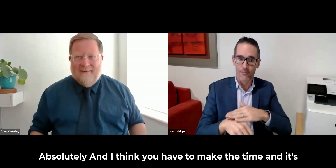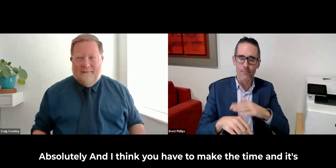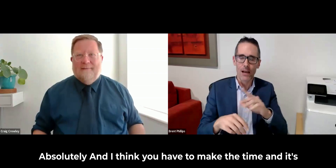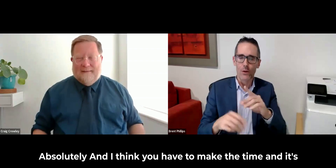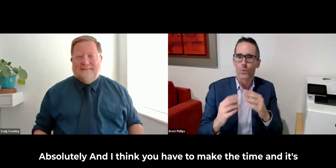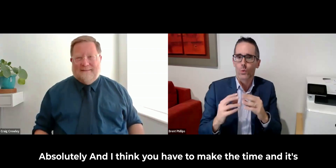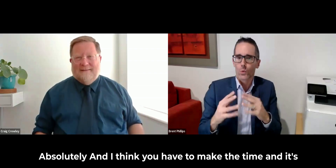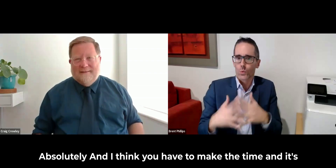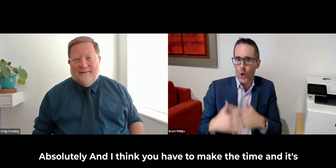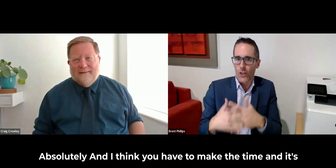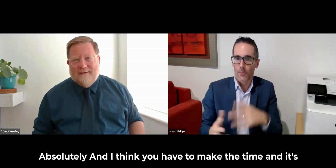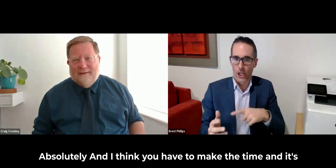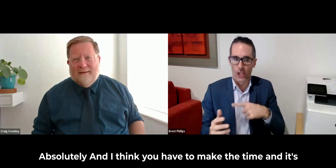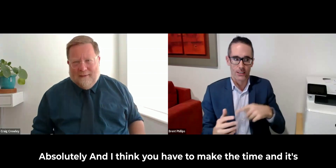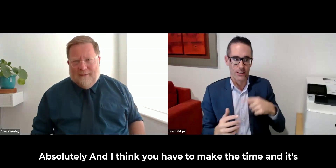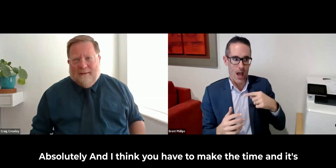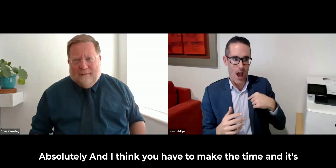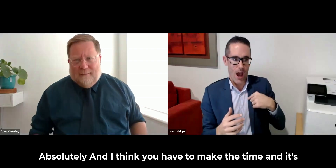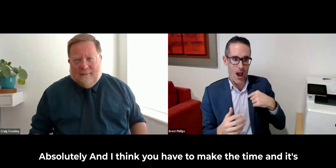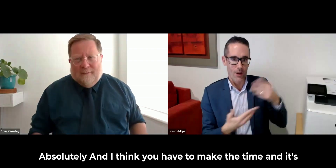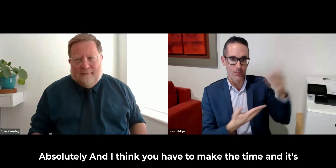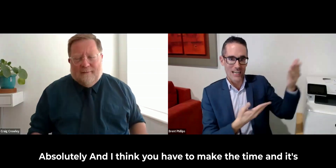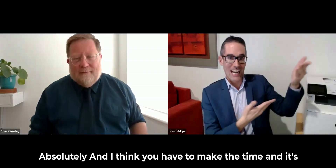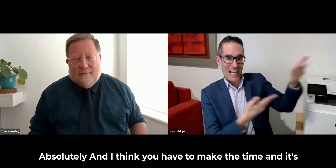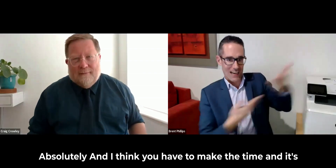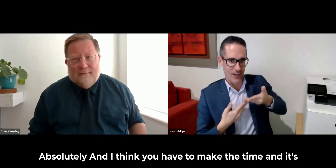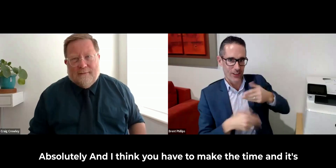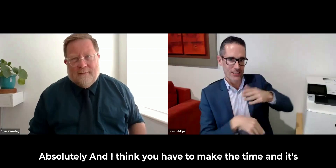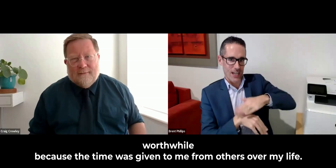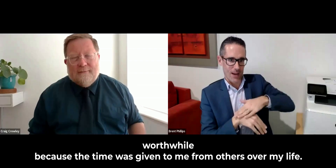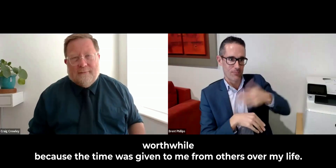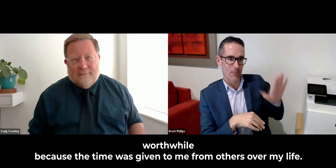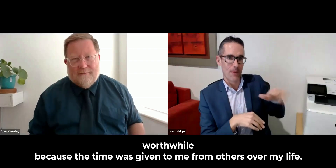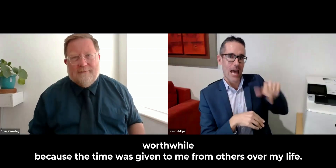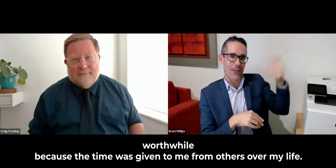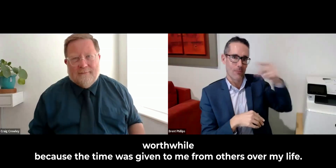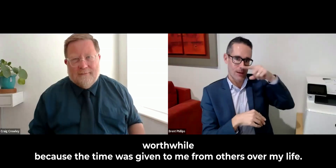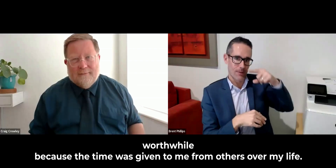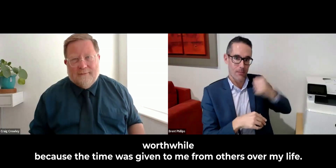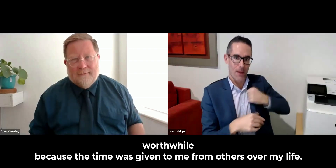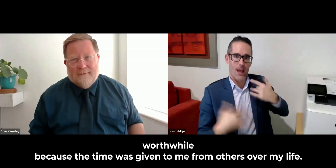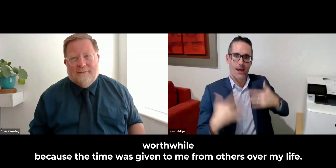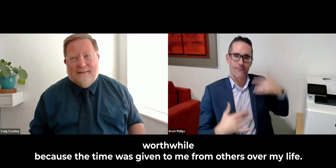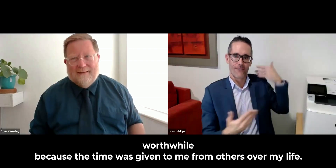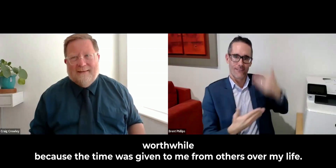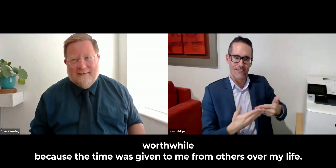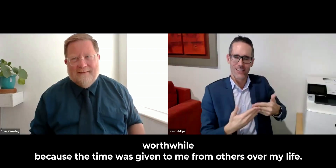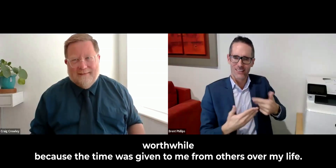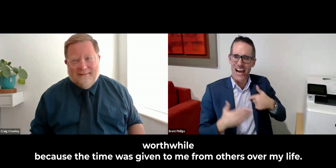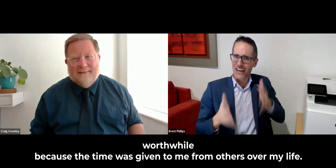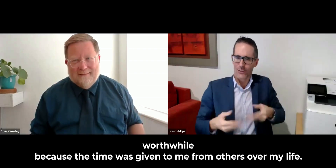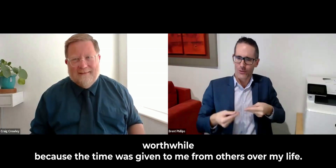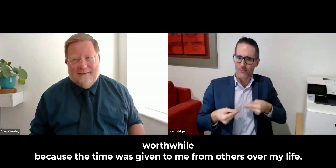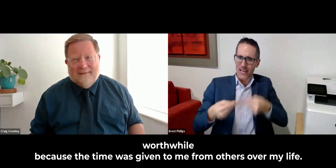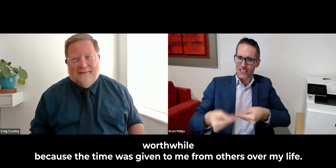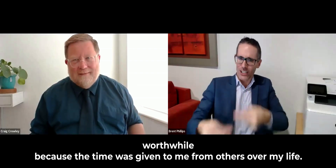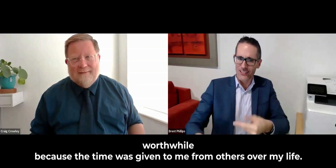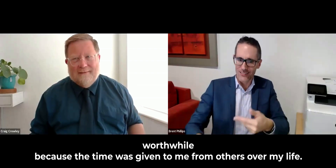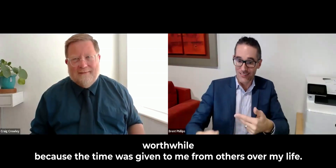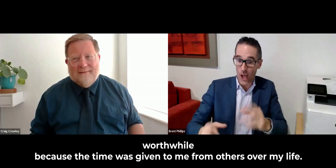Absolutely, and I think you have to make the time, and it's worthwhile because the time was given to me from others over my